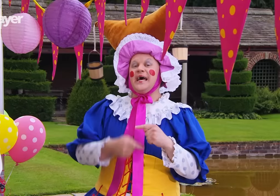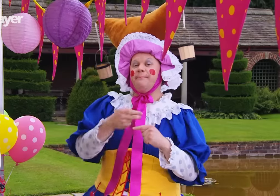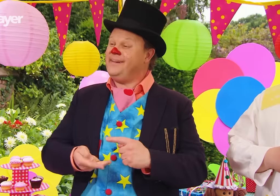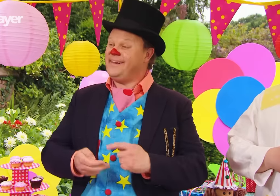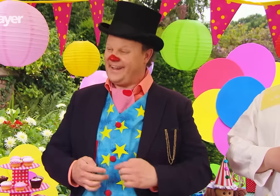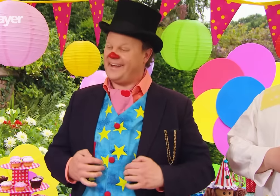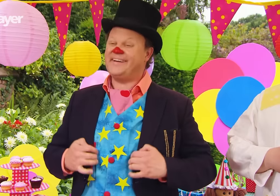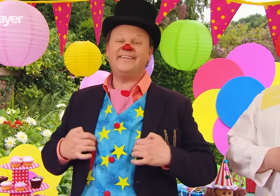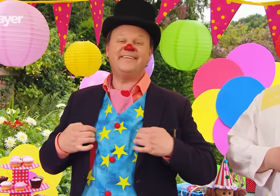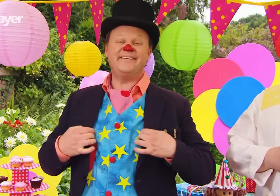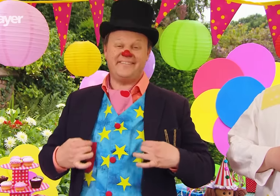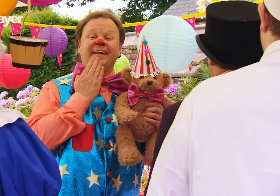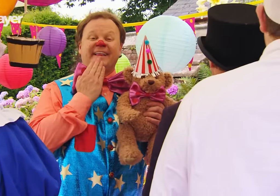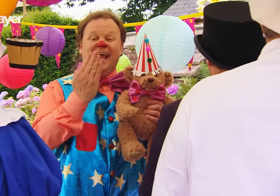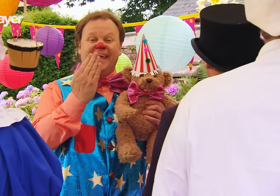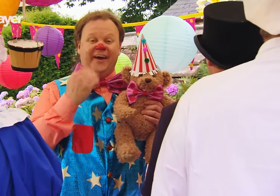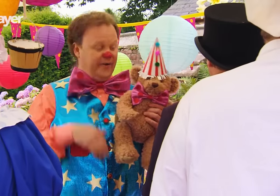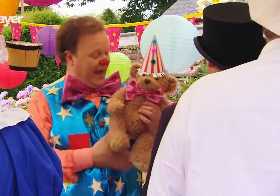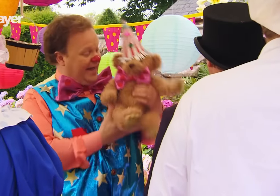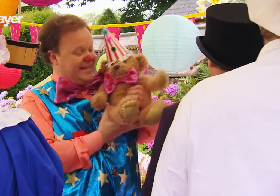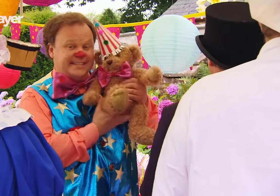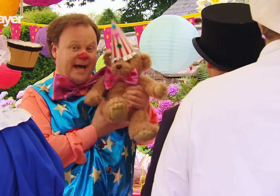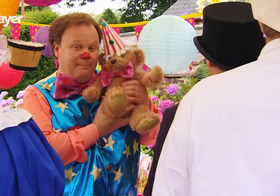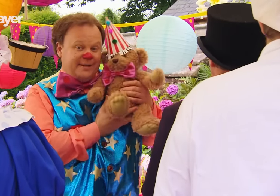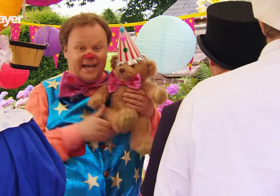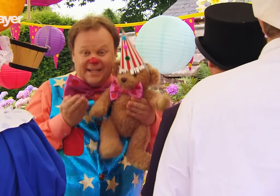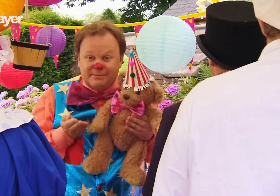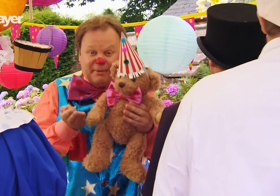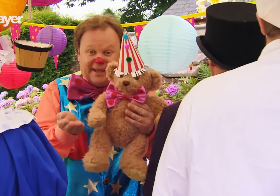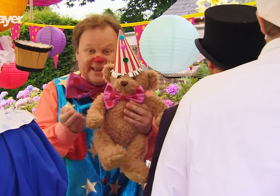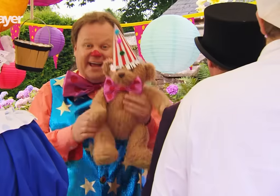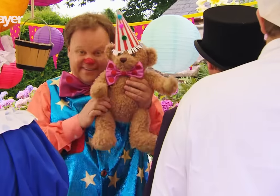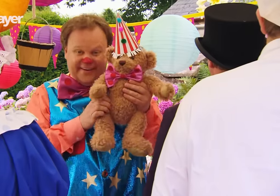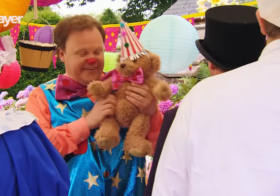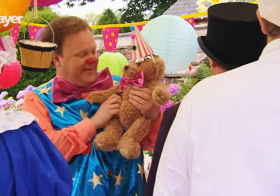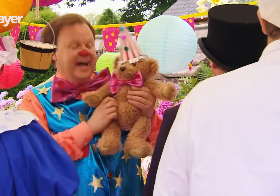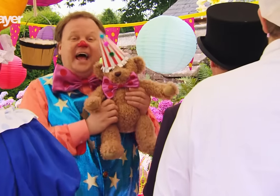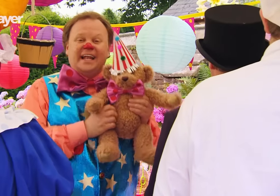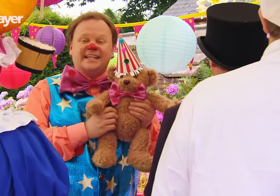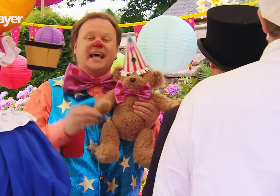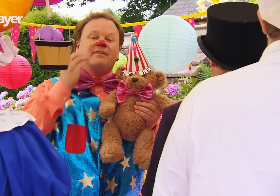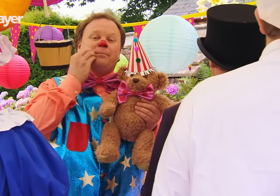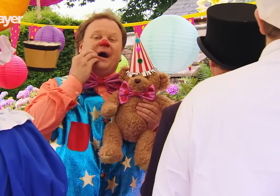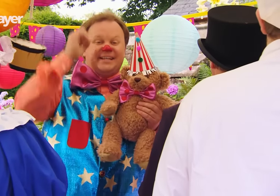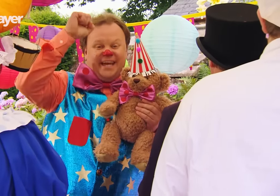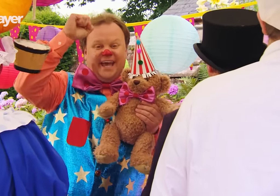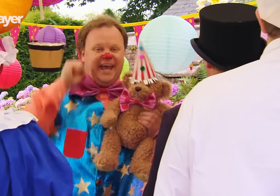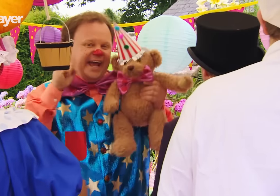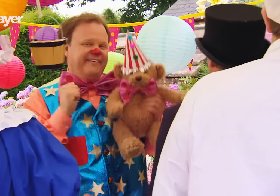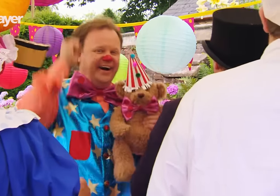Tumble! Oh, thank you! And it's Tumble Ted's birthday too! Let's have a party!